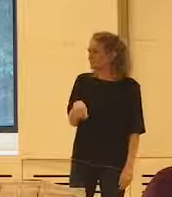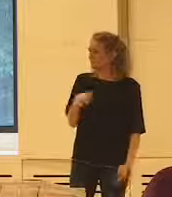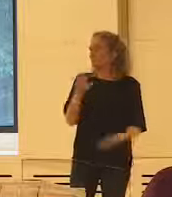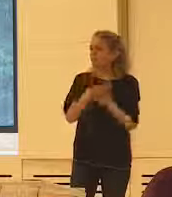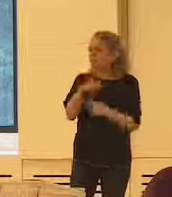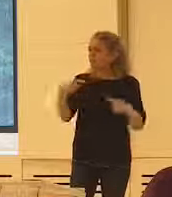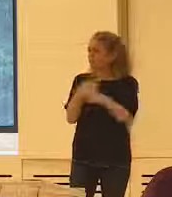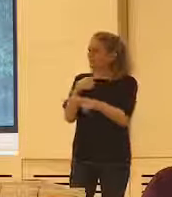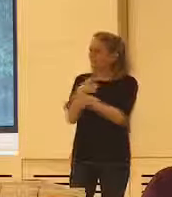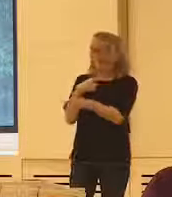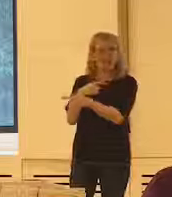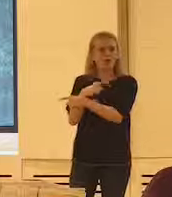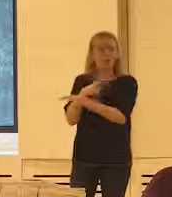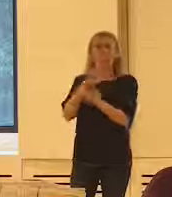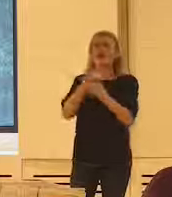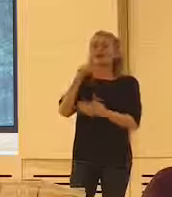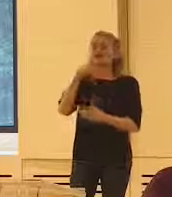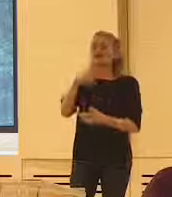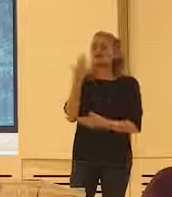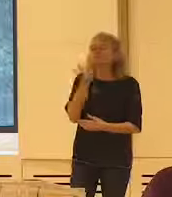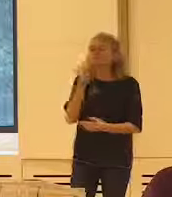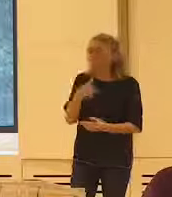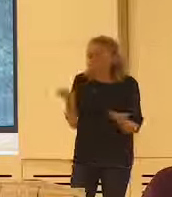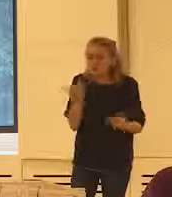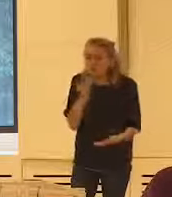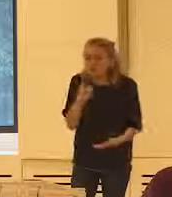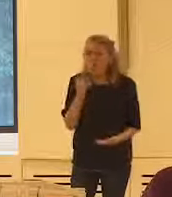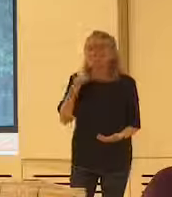comes from education. But then deaf people are missing out on that.